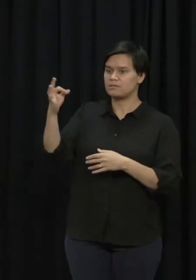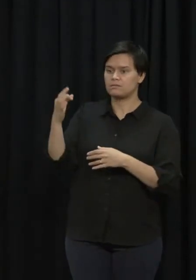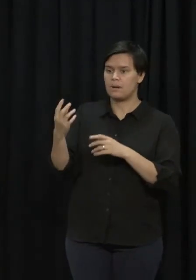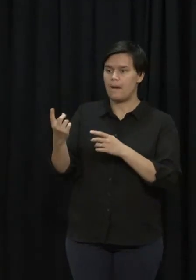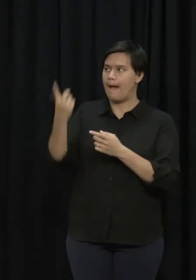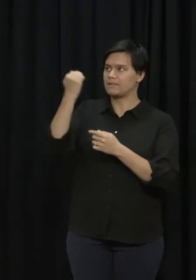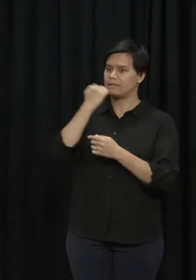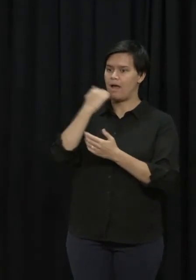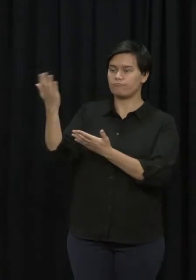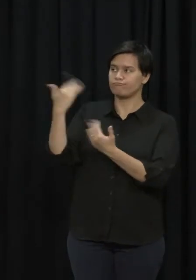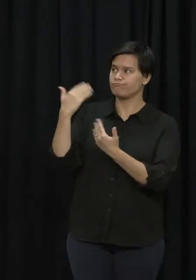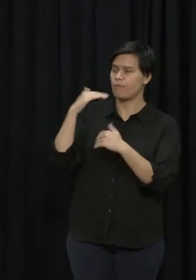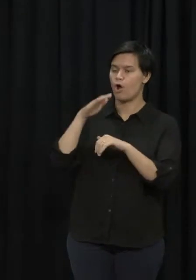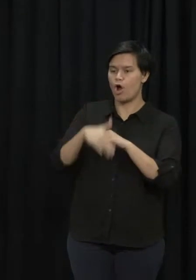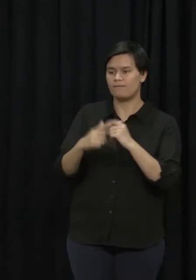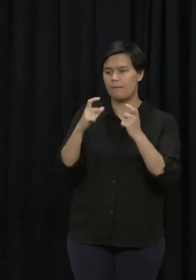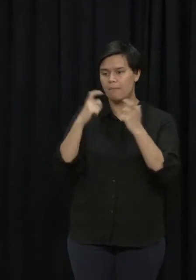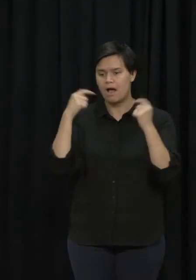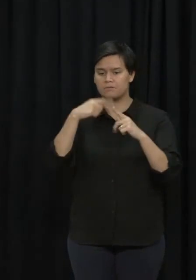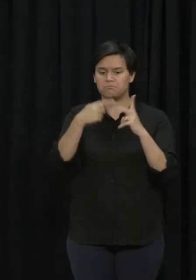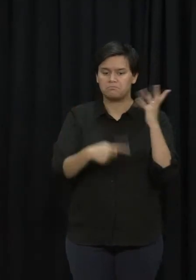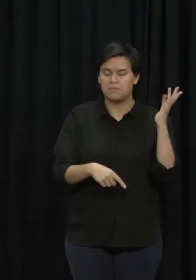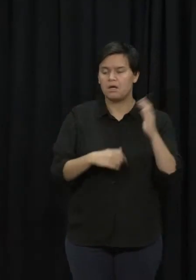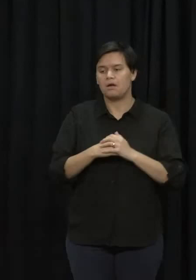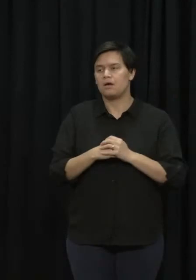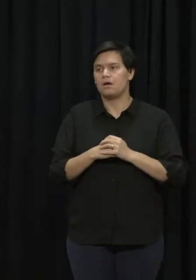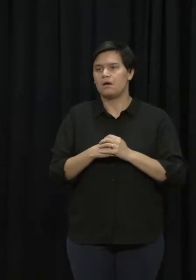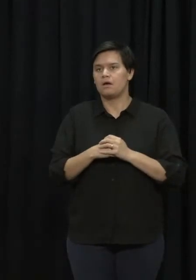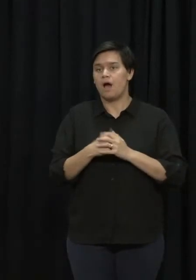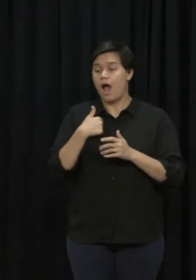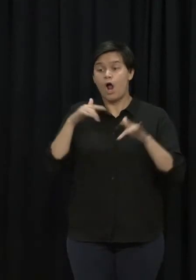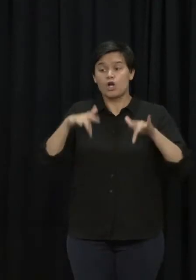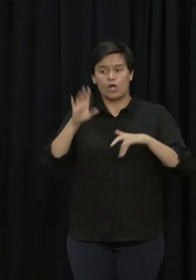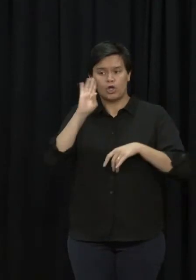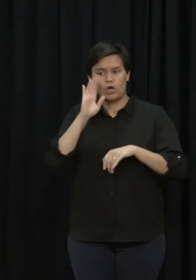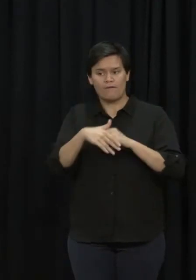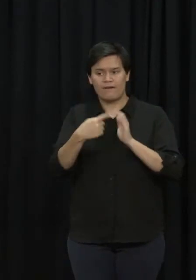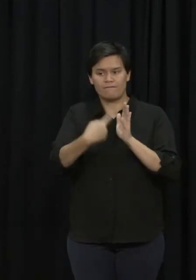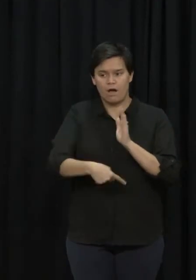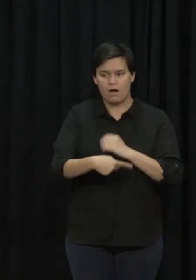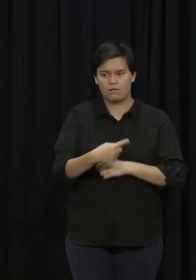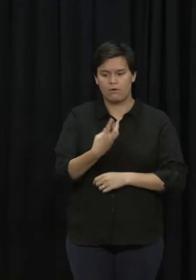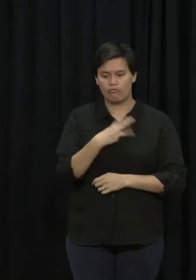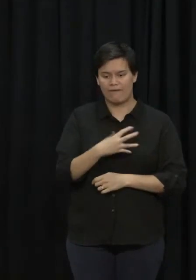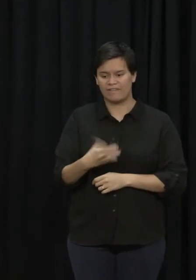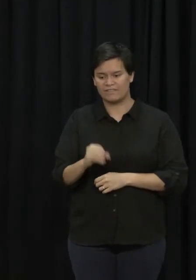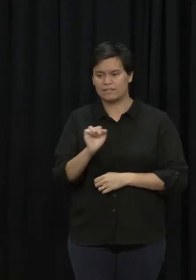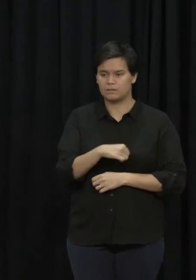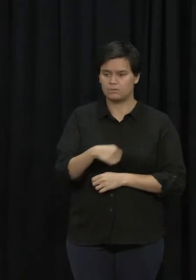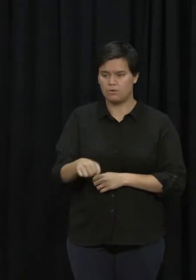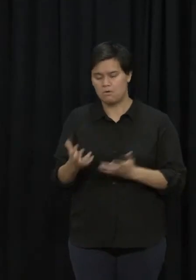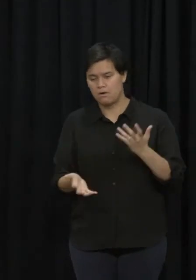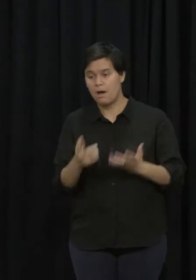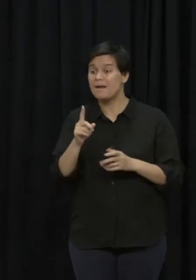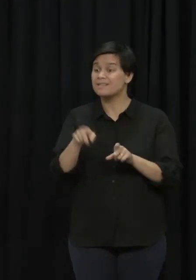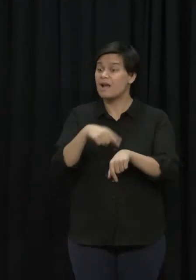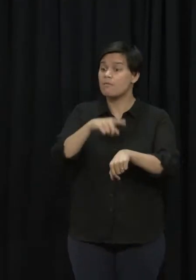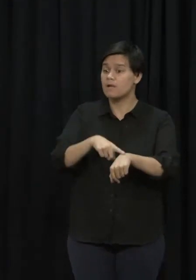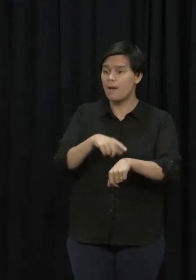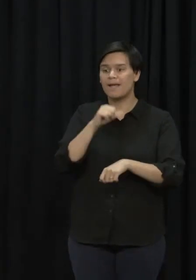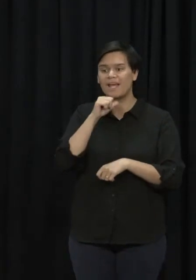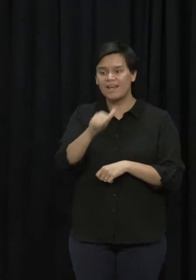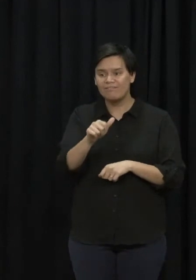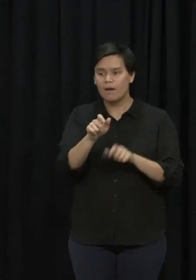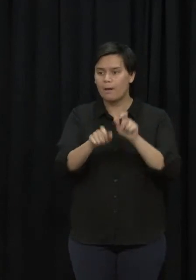of that in recent times, so no, that's not a split I've seen. But we've always said that actually we haven't expected, for instance, those who are